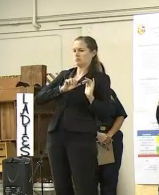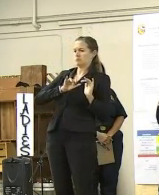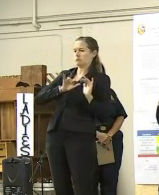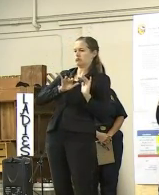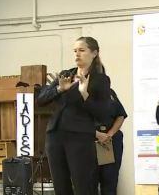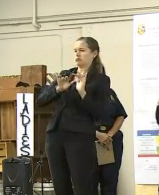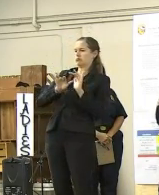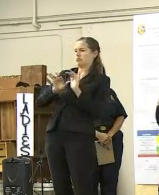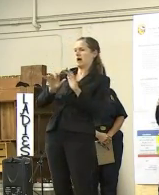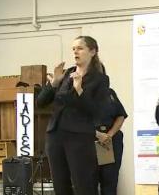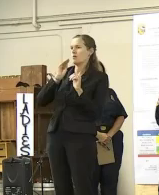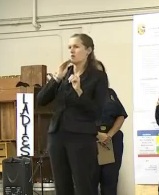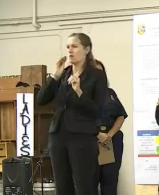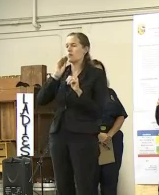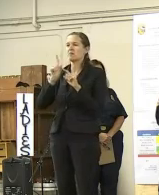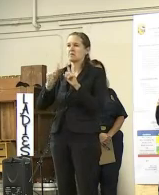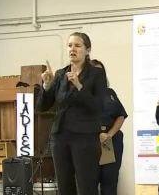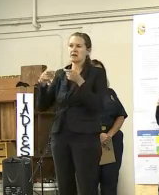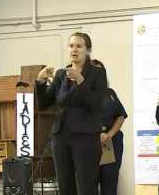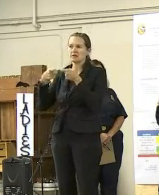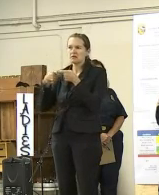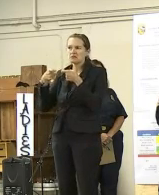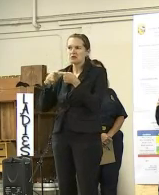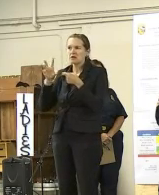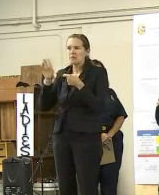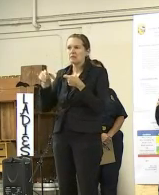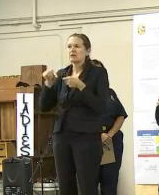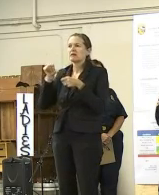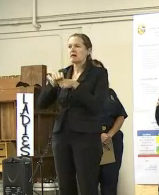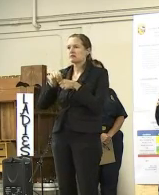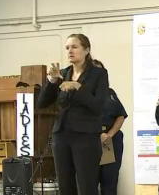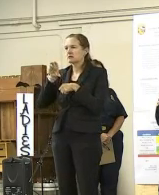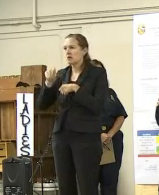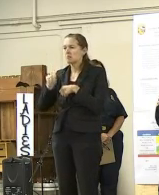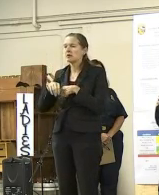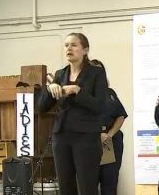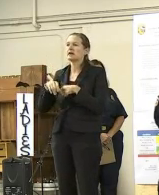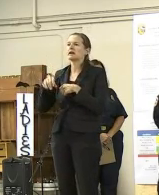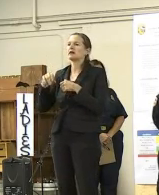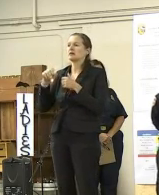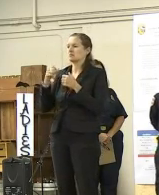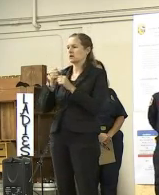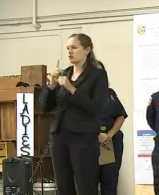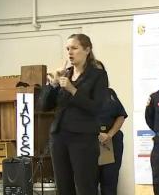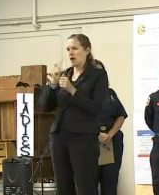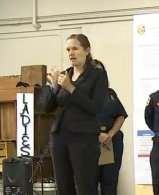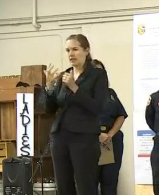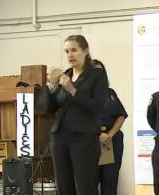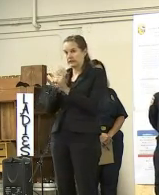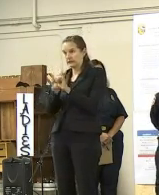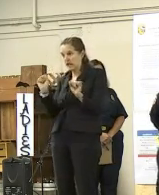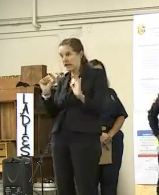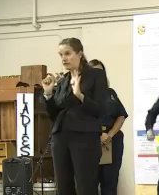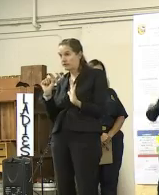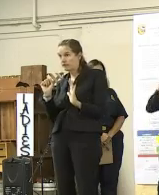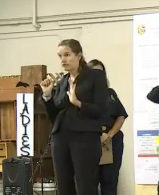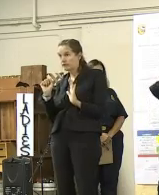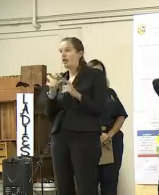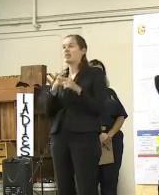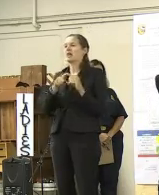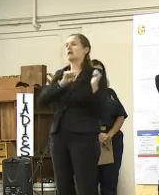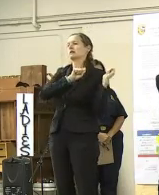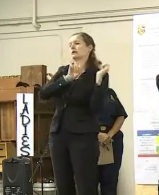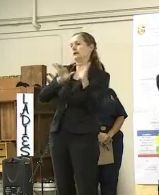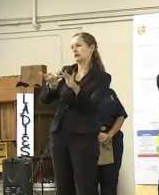all the utility companies, make sure the fire's safe, to get people back in their home. So that is taking place, and